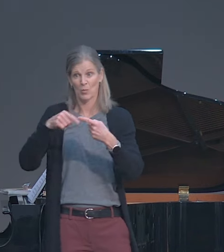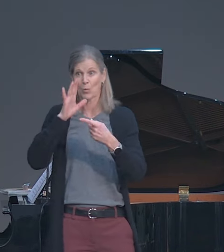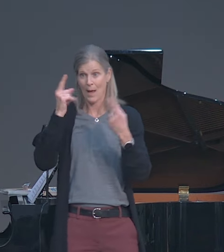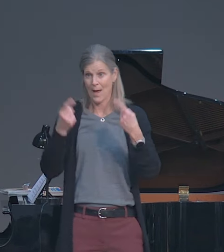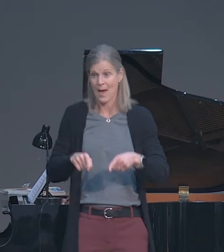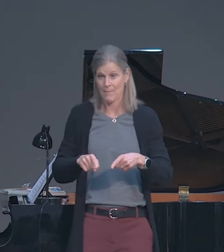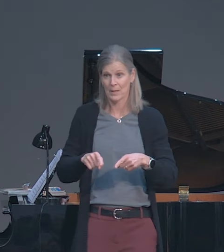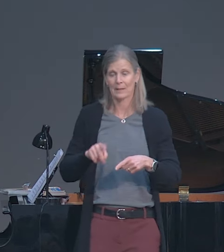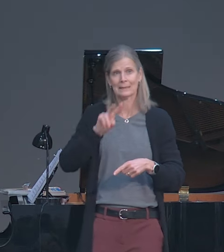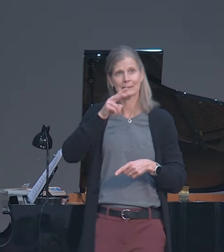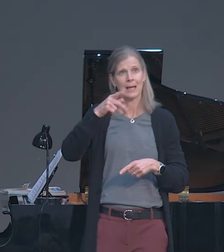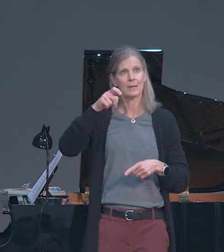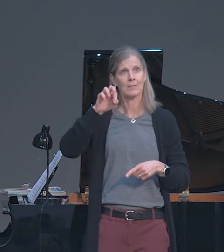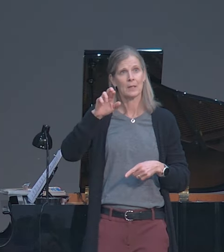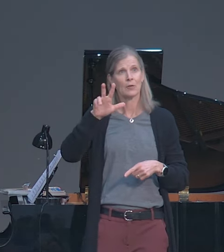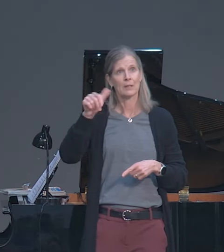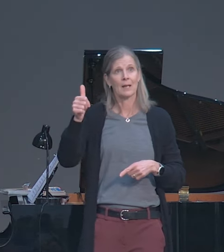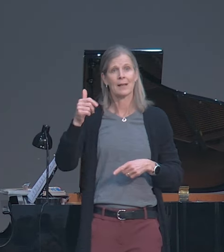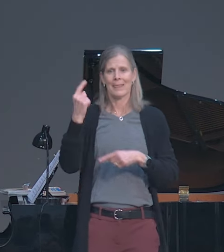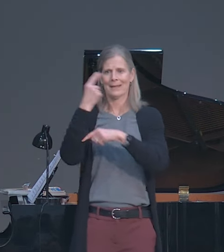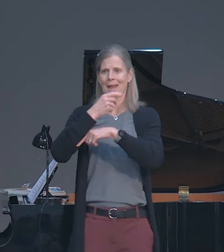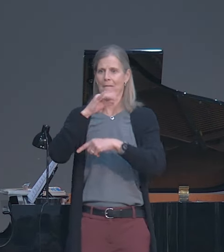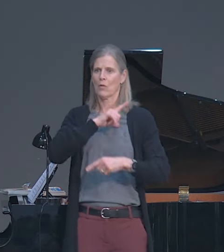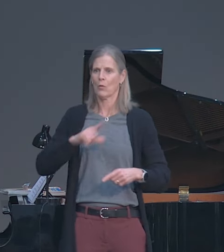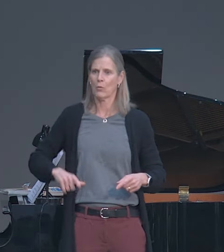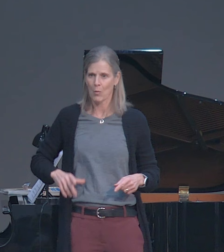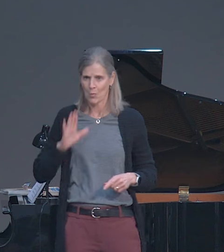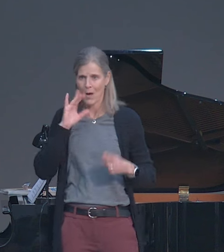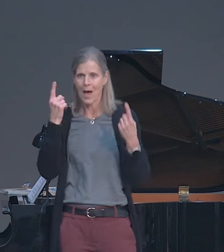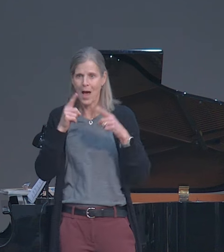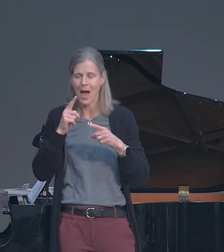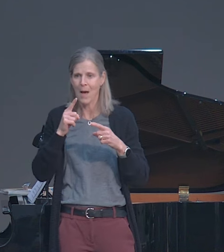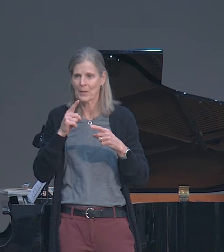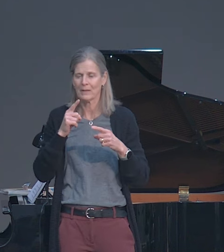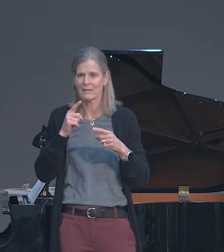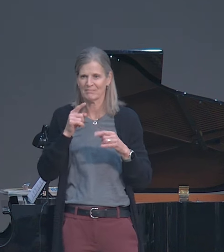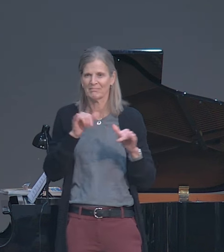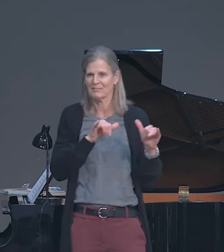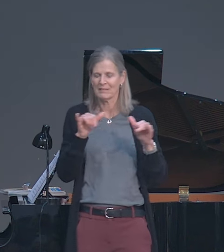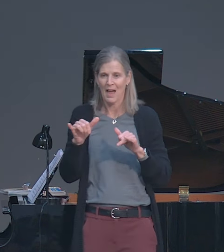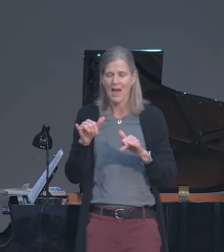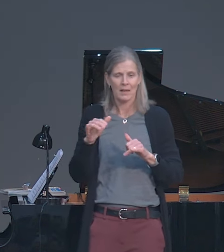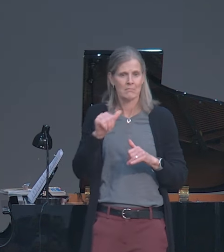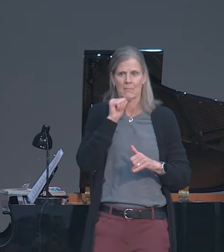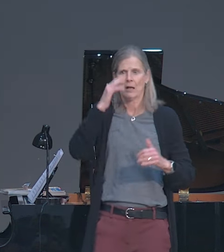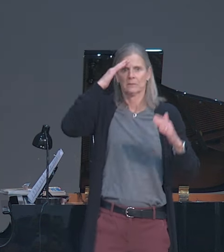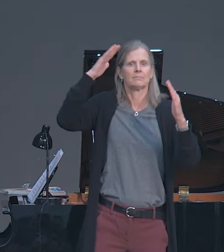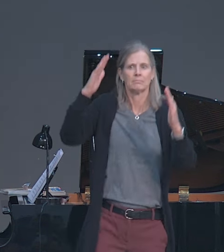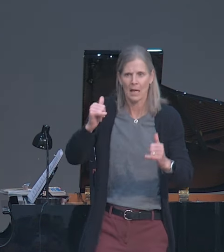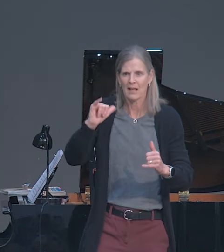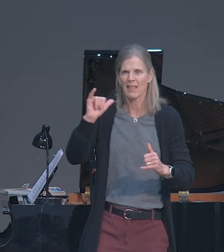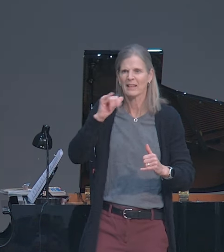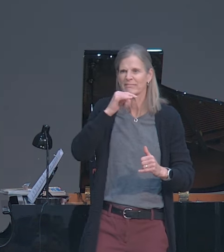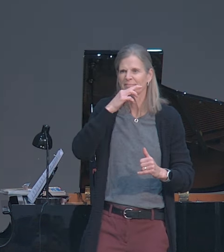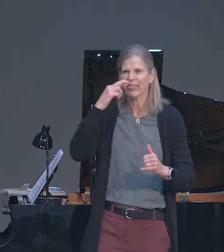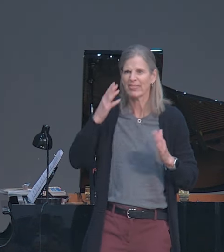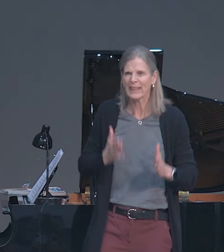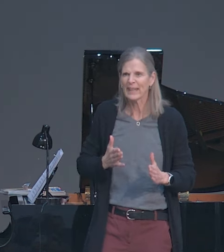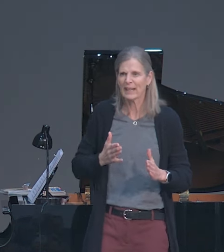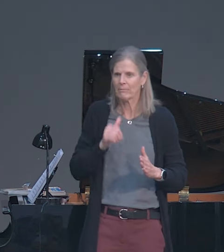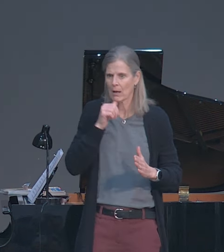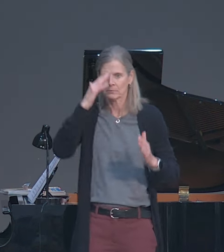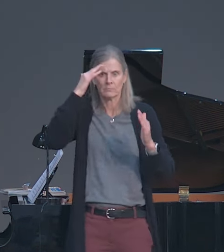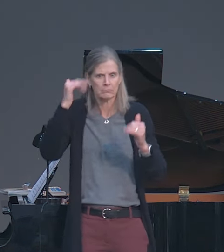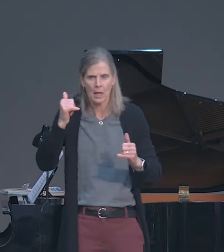In 2 Peter 3:10, it says, the day of the Lord will come like a thief. That just simply means it's going to come unexpected and it's just going to be upon